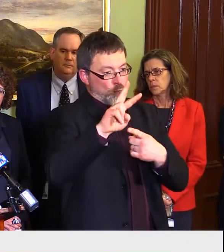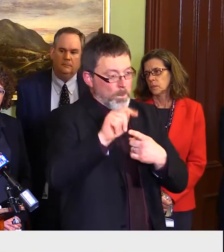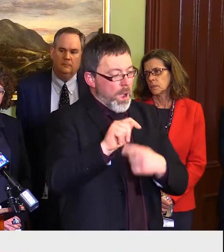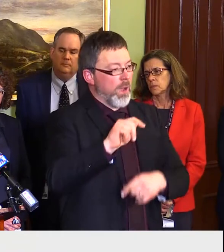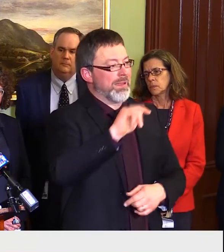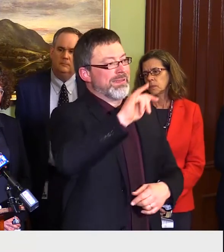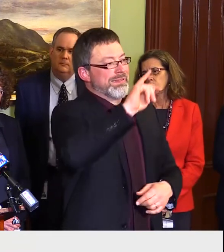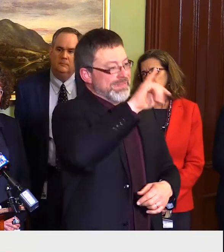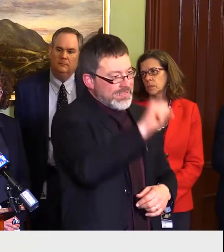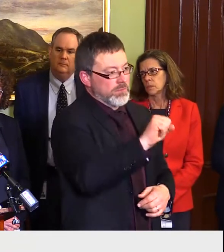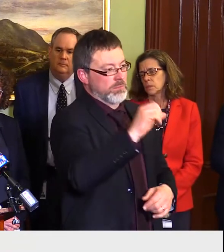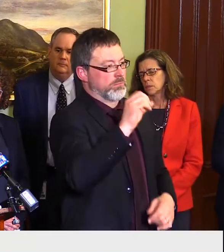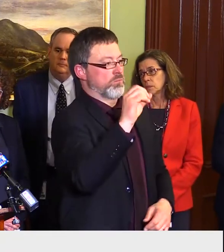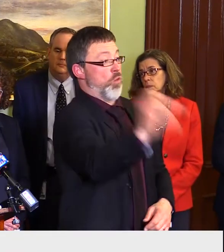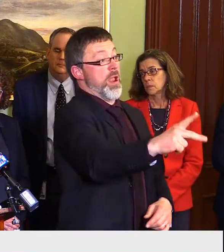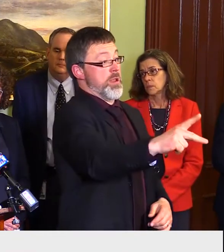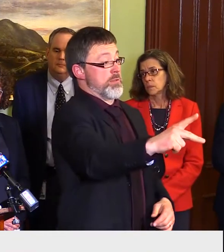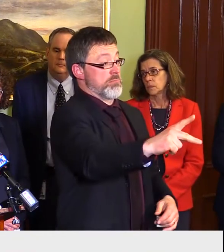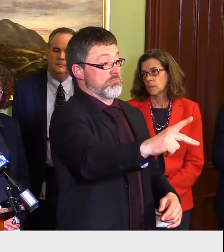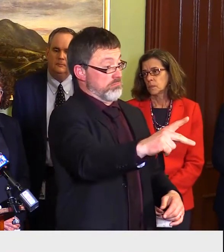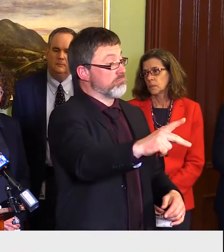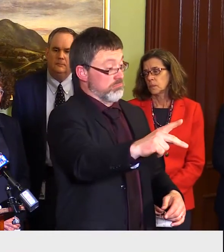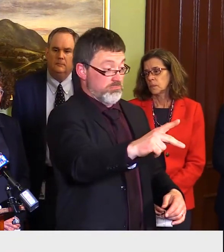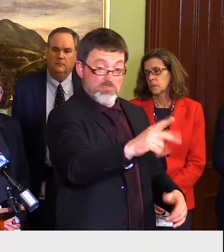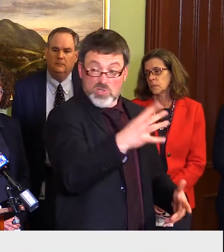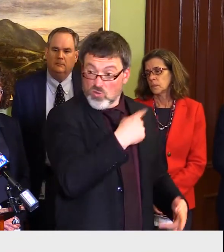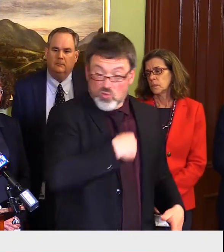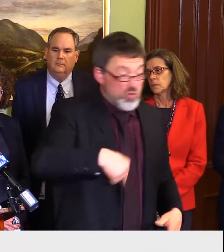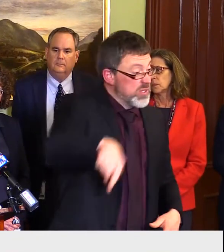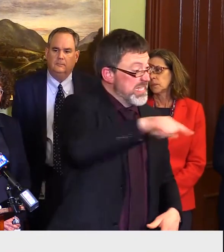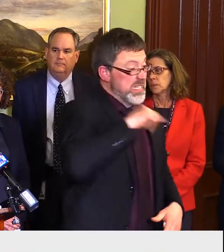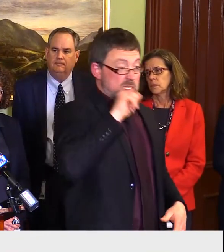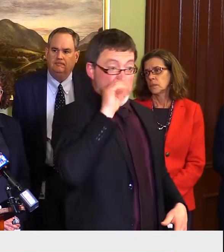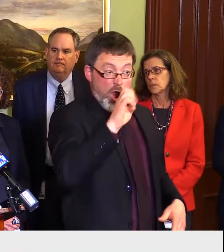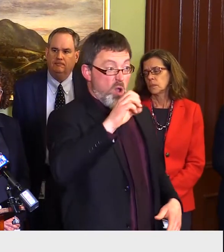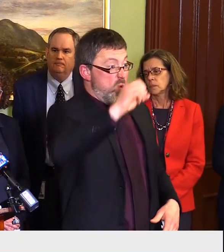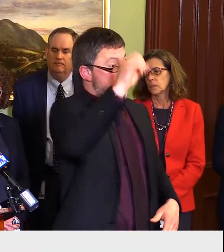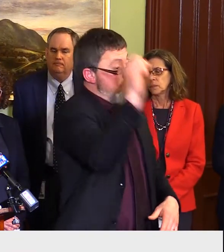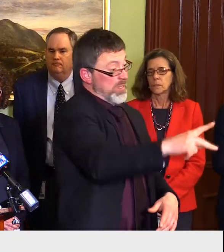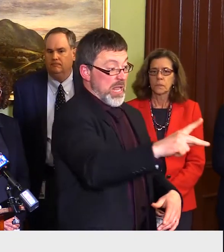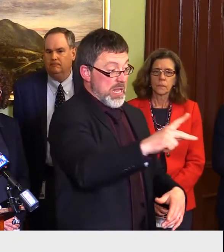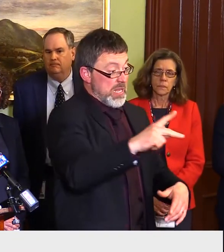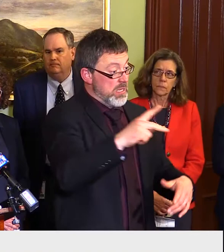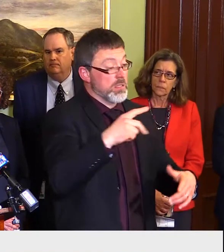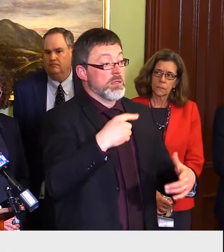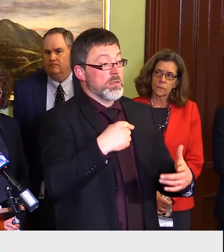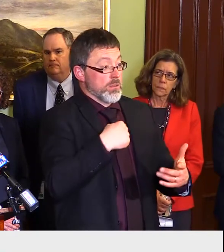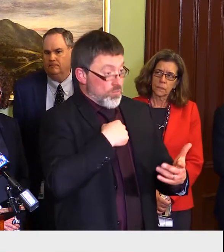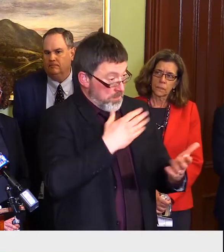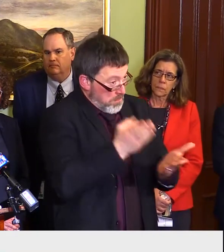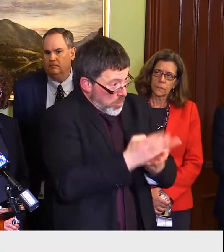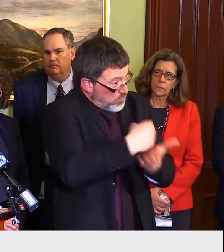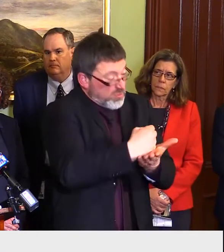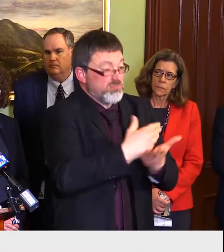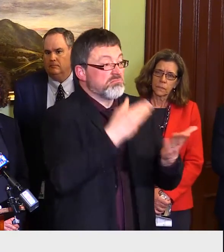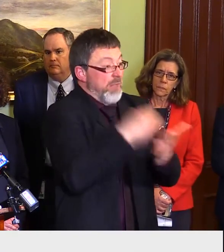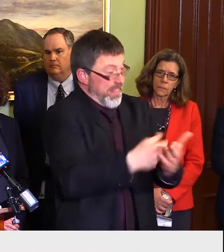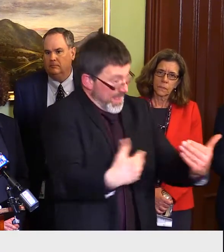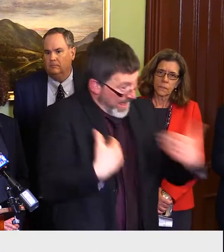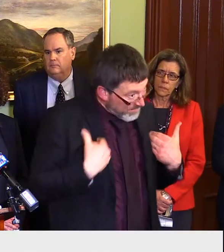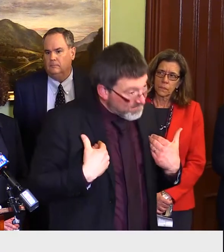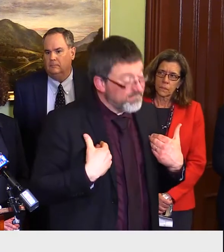Our budget is good. We're still getting revenue in. We're fine. It's much like consider this like